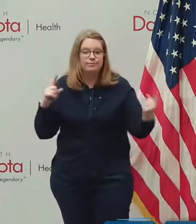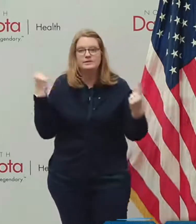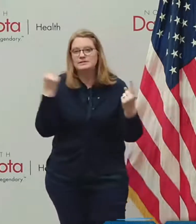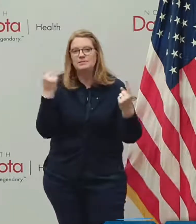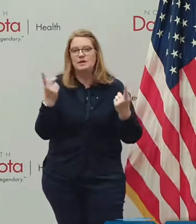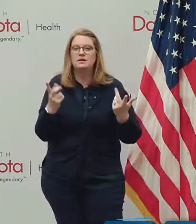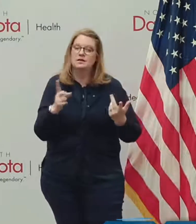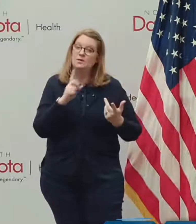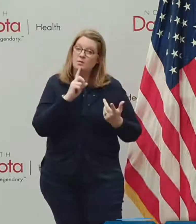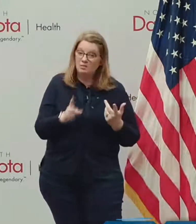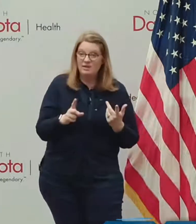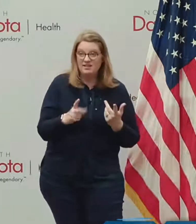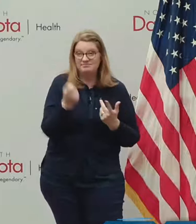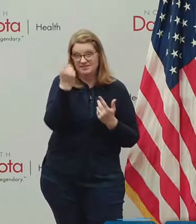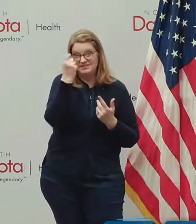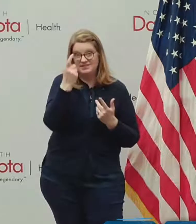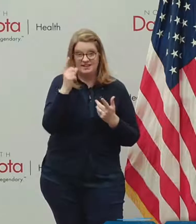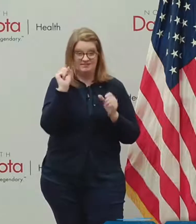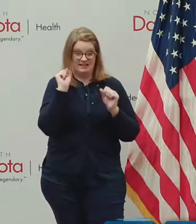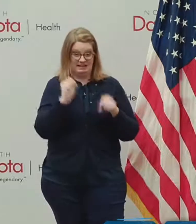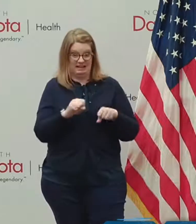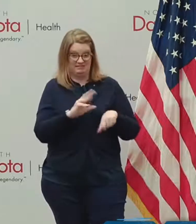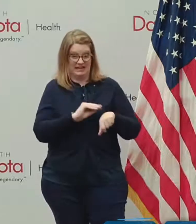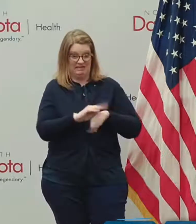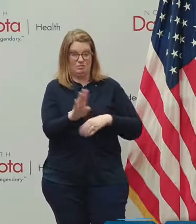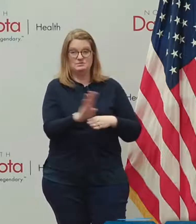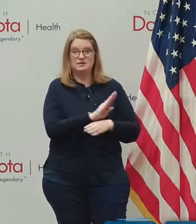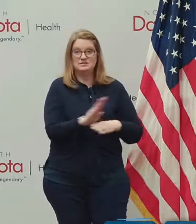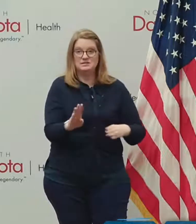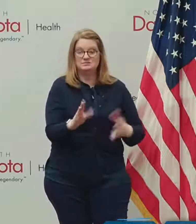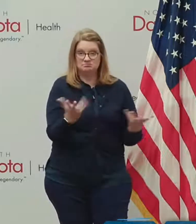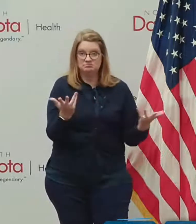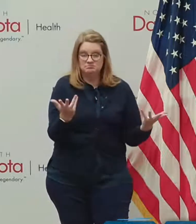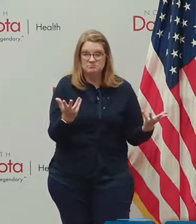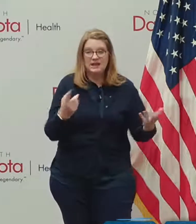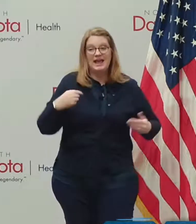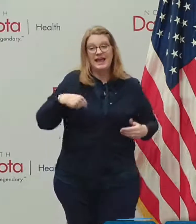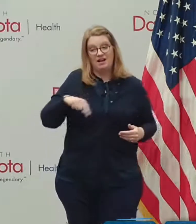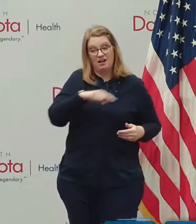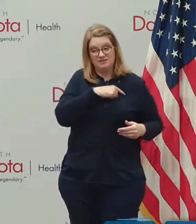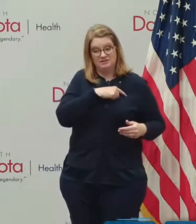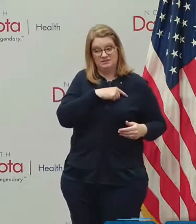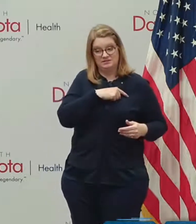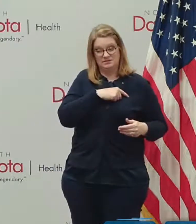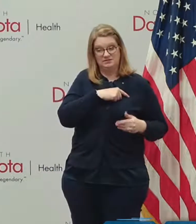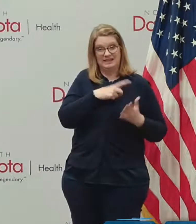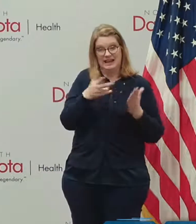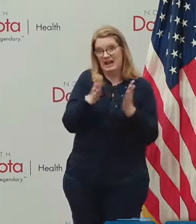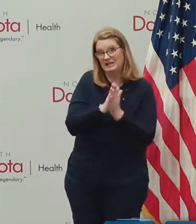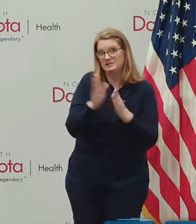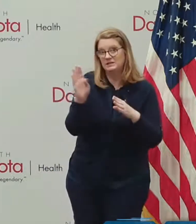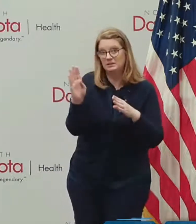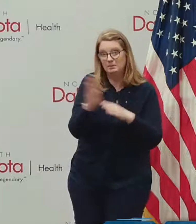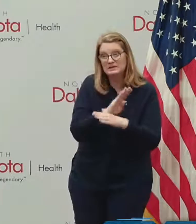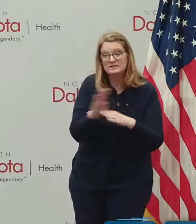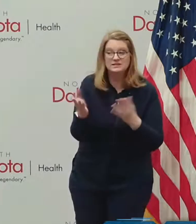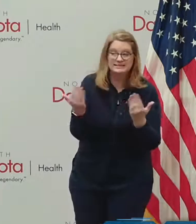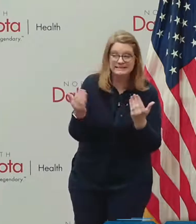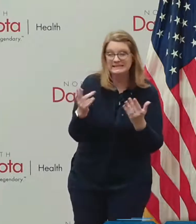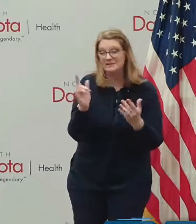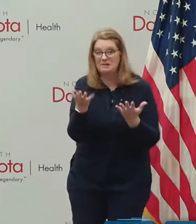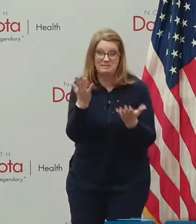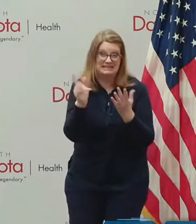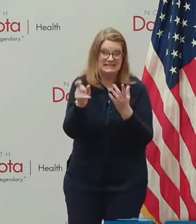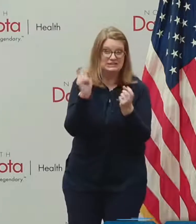without support, because while this may be unprecedented in terms of us asking the business community and others to make changes.